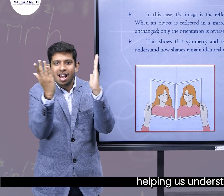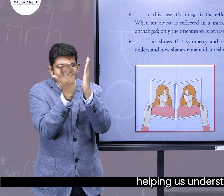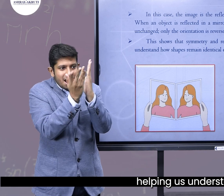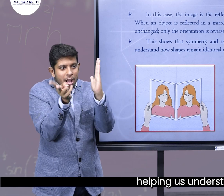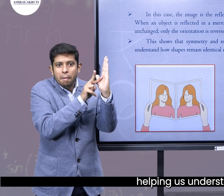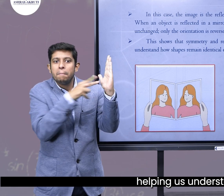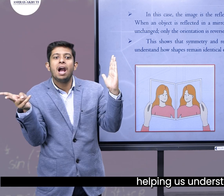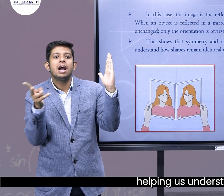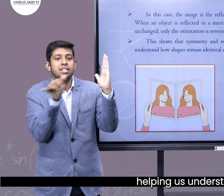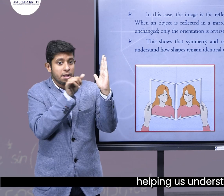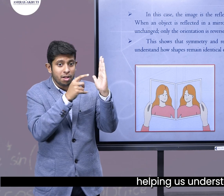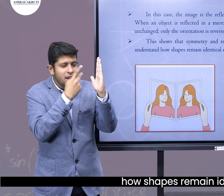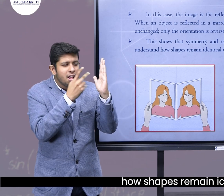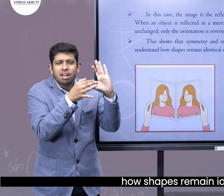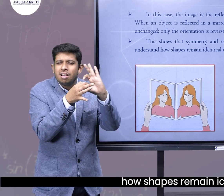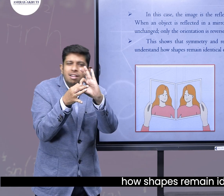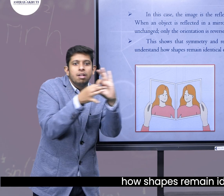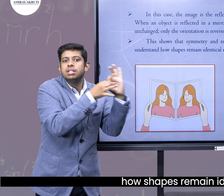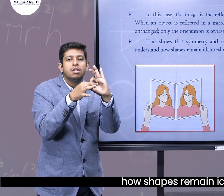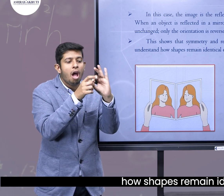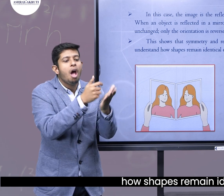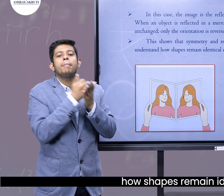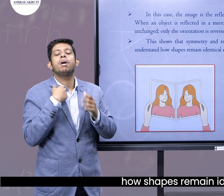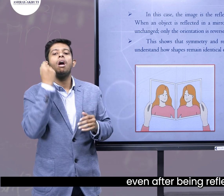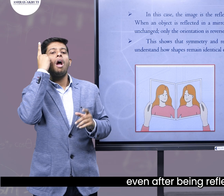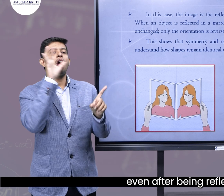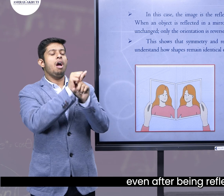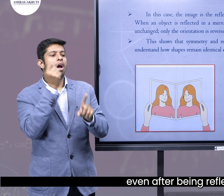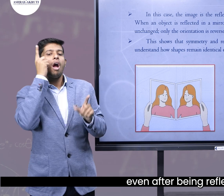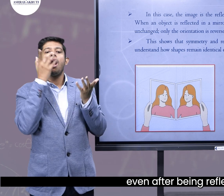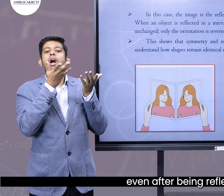helping us understand how shapes remain identical even after being reflected.